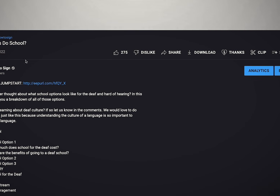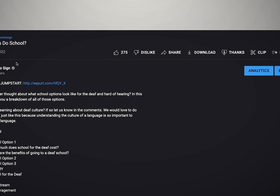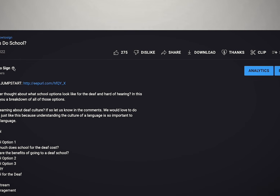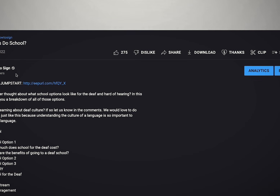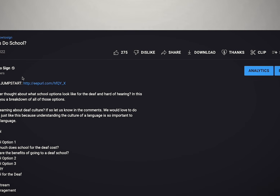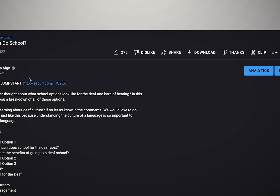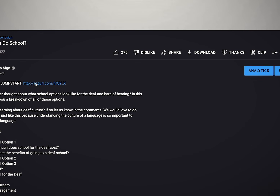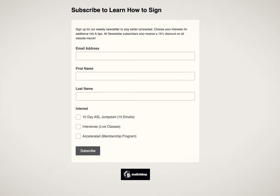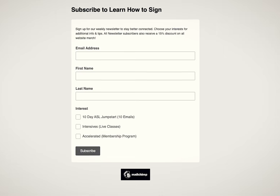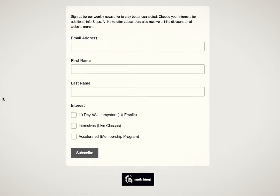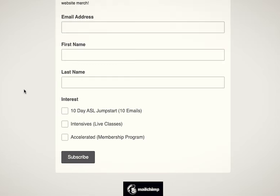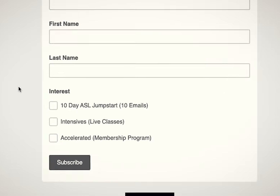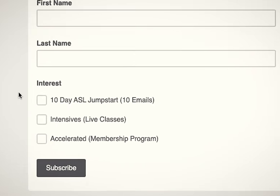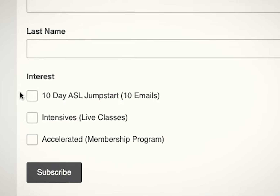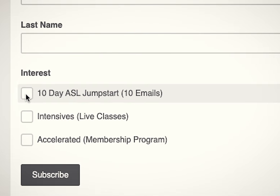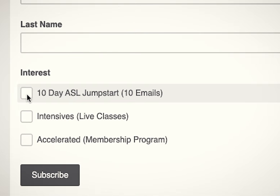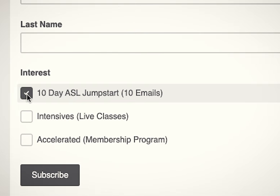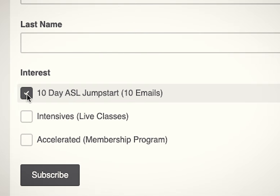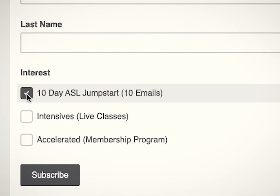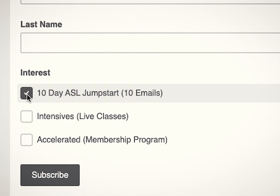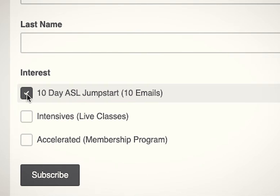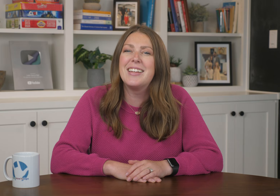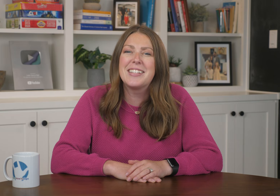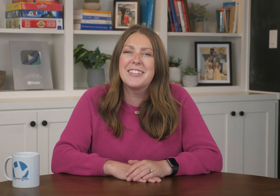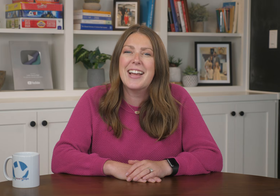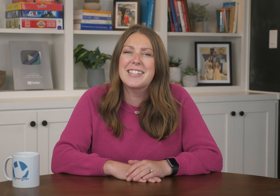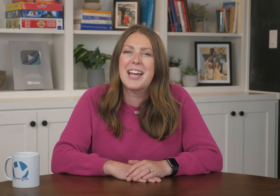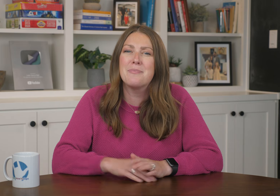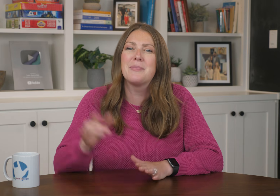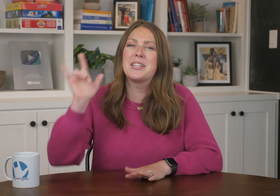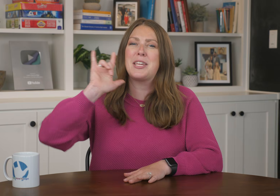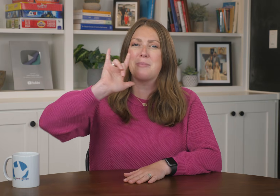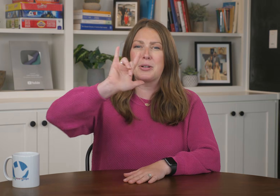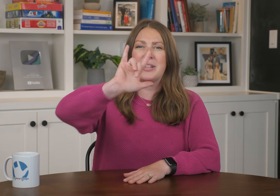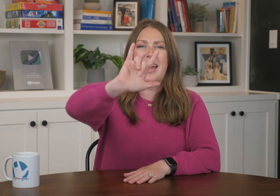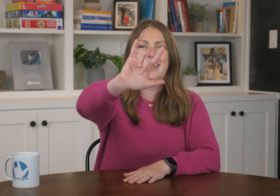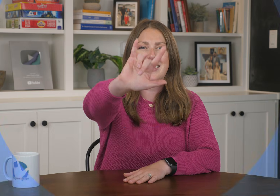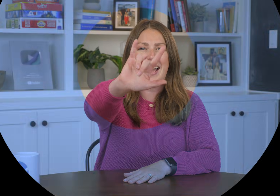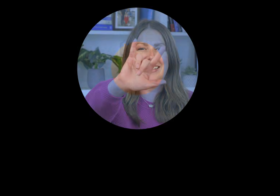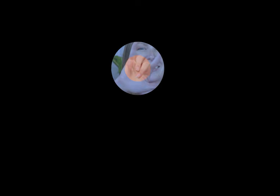can grow in your ASL conversational skills. Until next time, keep learning how to sign.